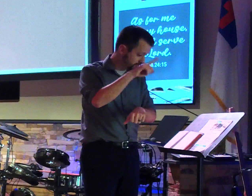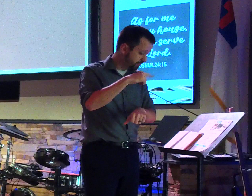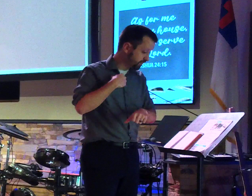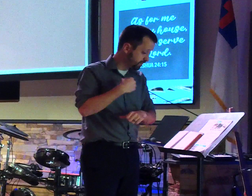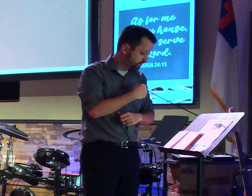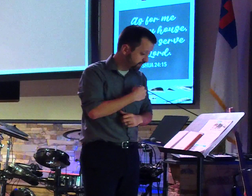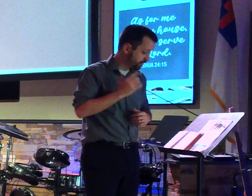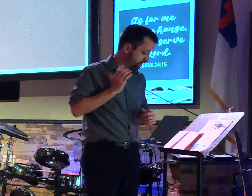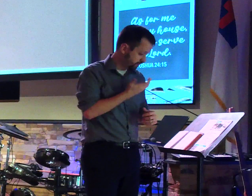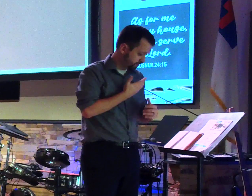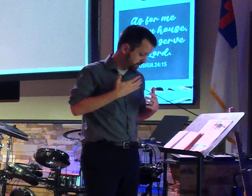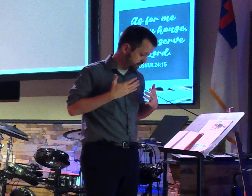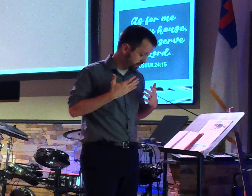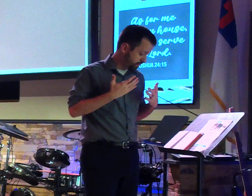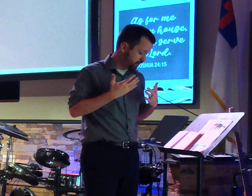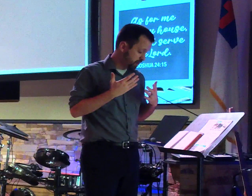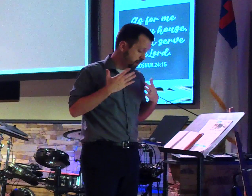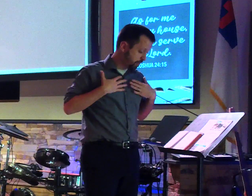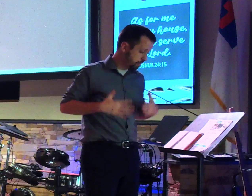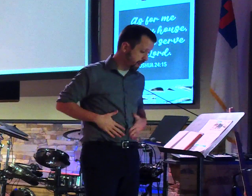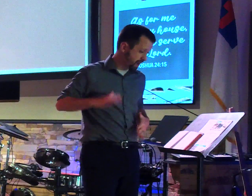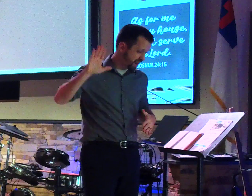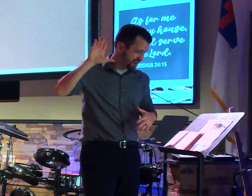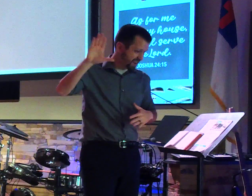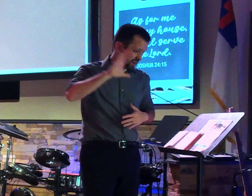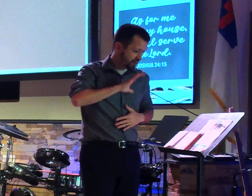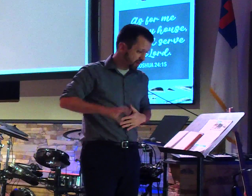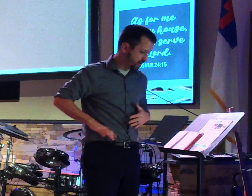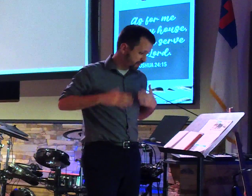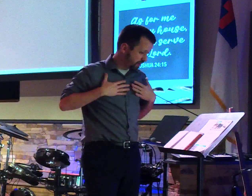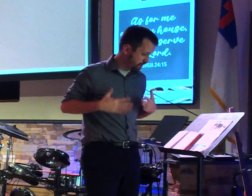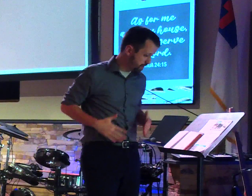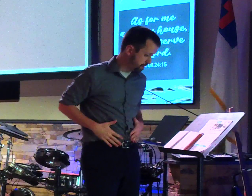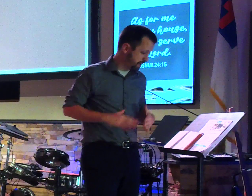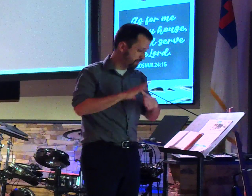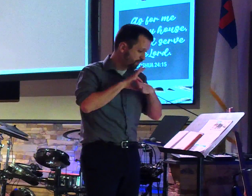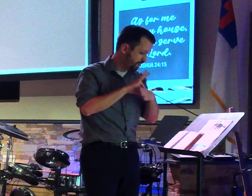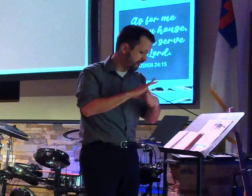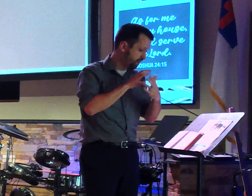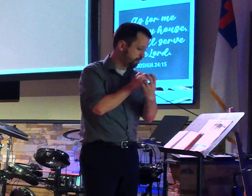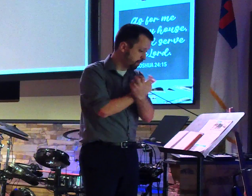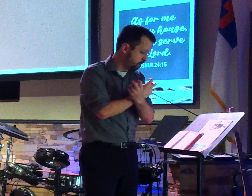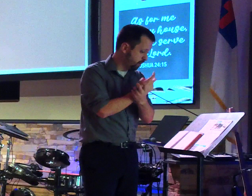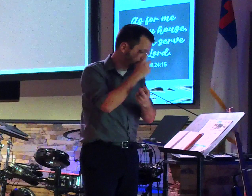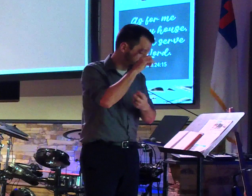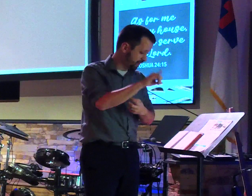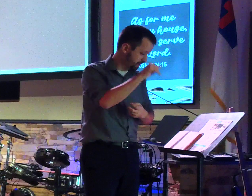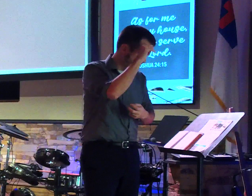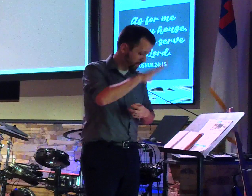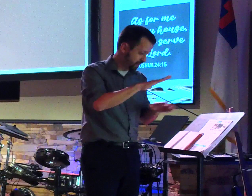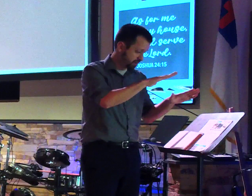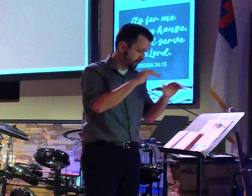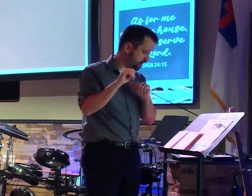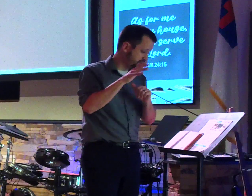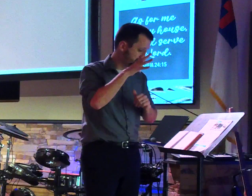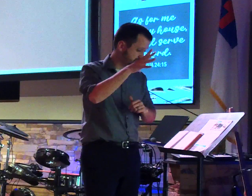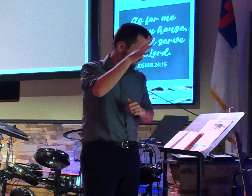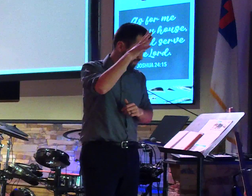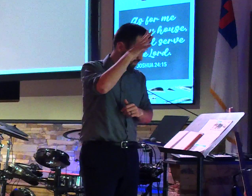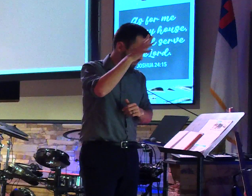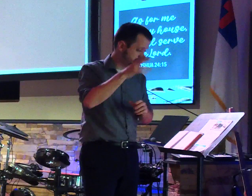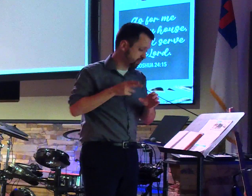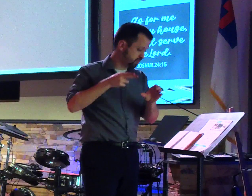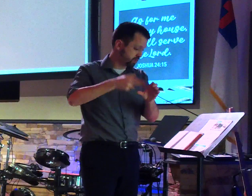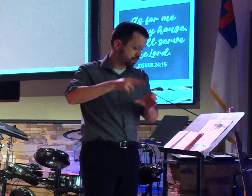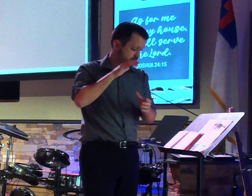are members of his, God, of Christ's body, of his flesh, and of his bones. For this reason, a man shall leave his father and mother, and shall